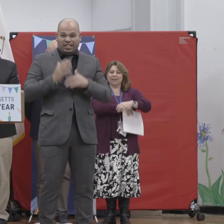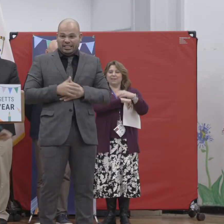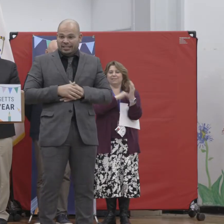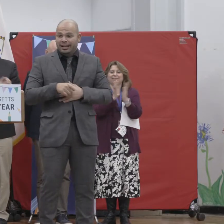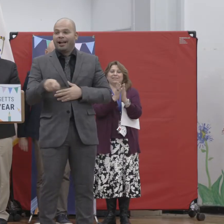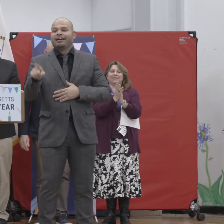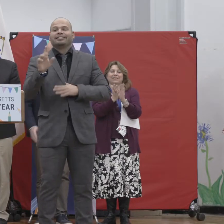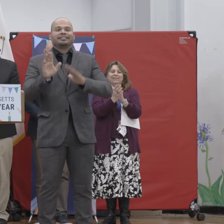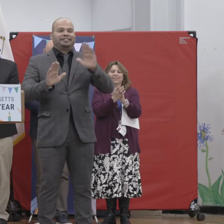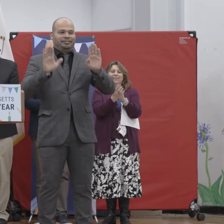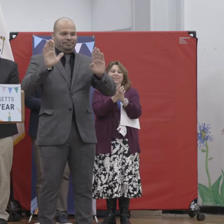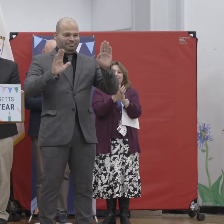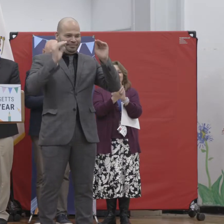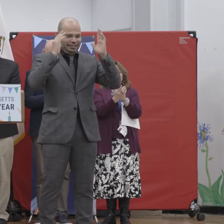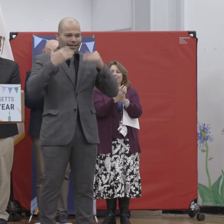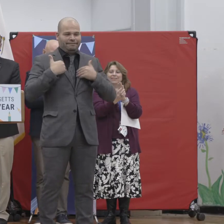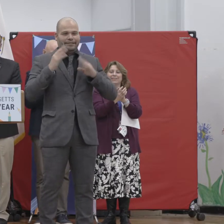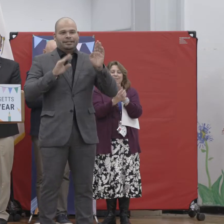Yeah, all right.